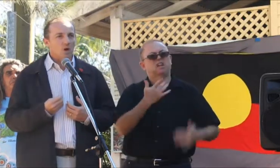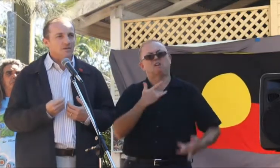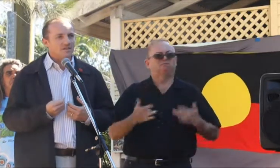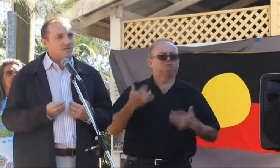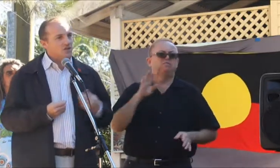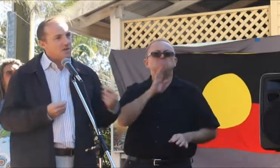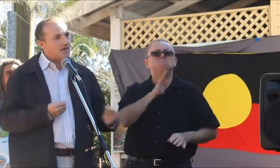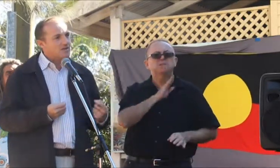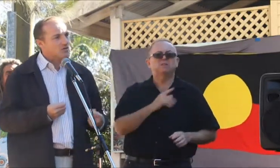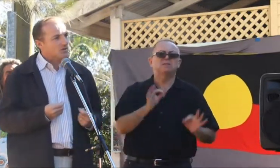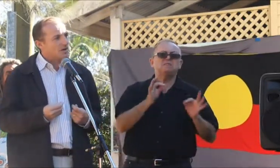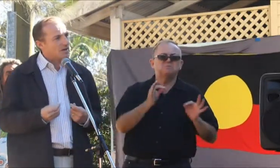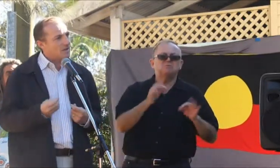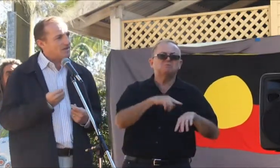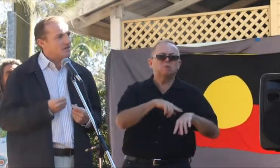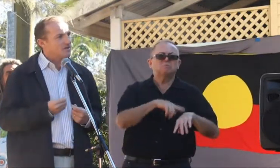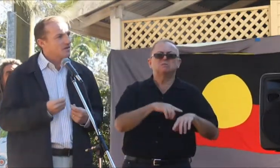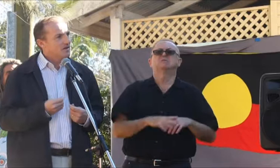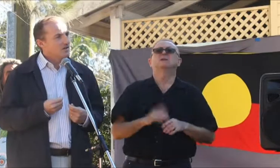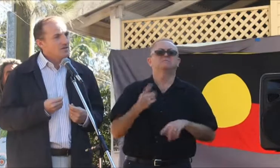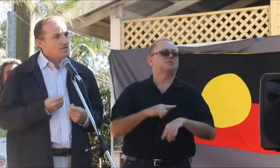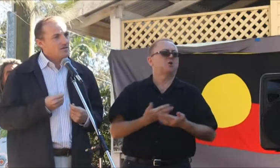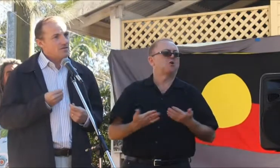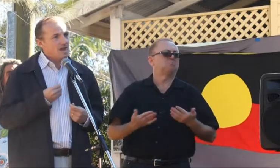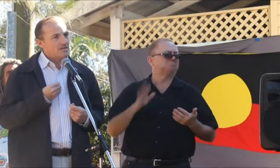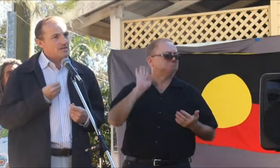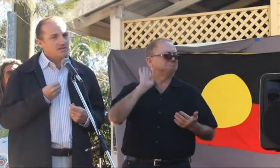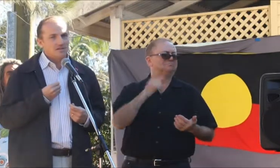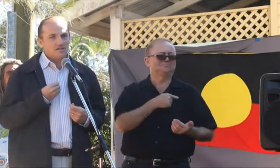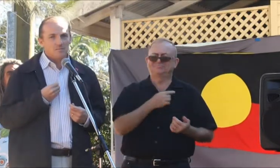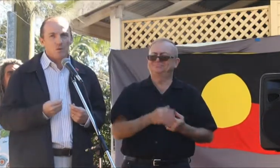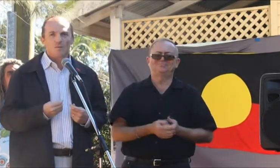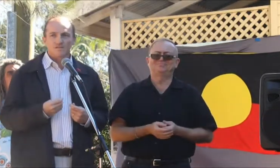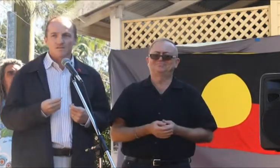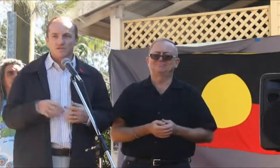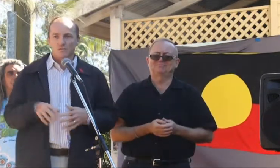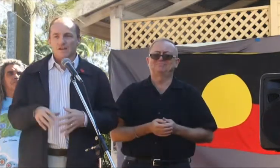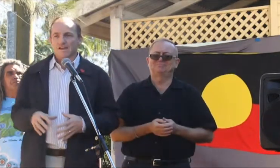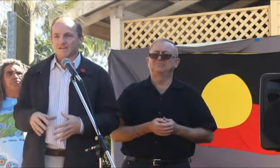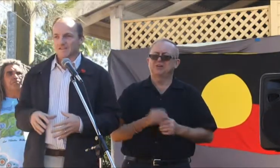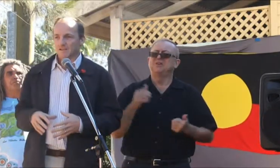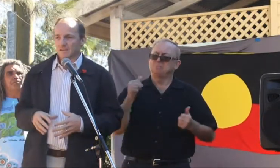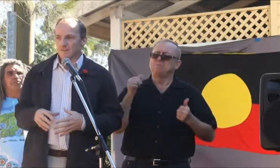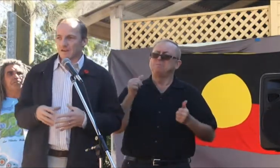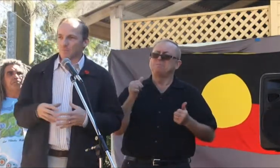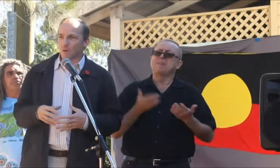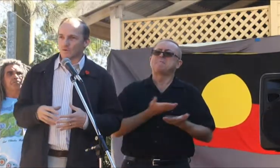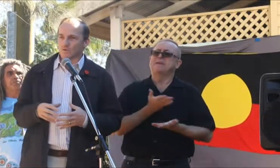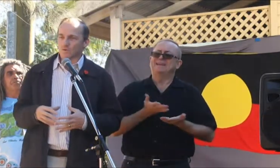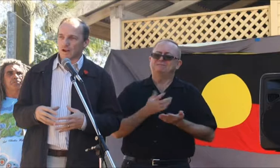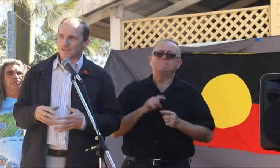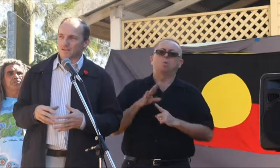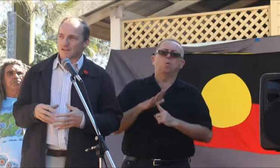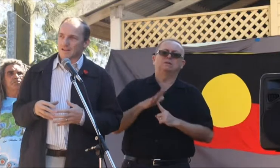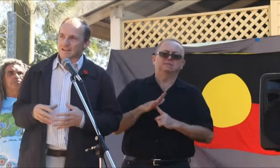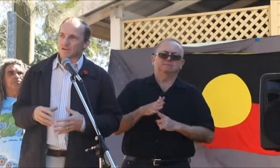these moments. And every time I hear this story, I come back to that importance to place, that importance